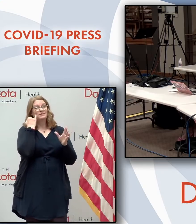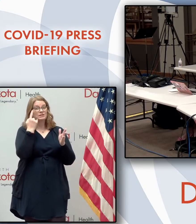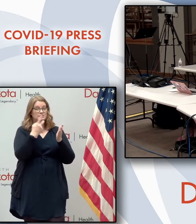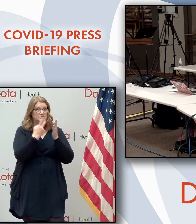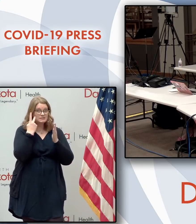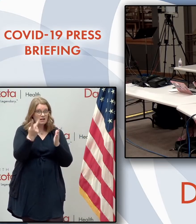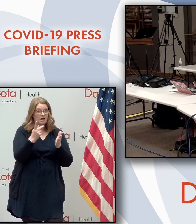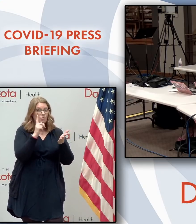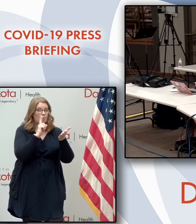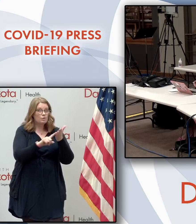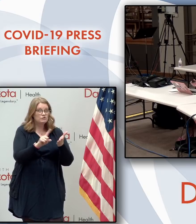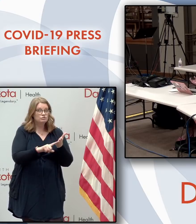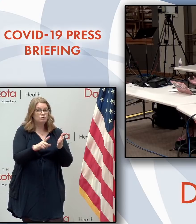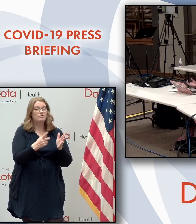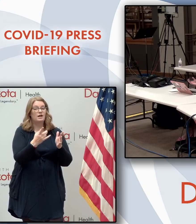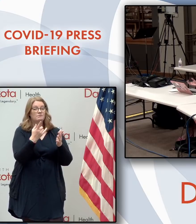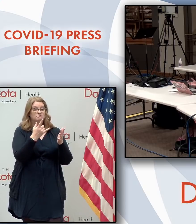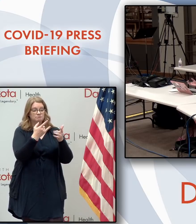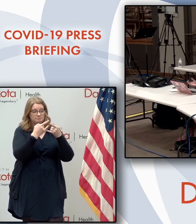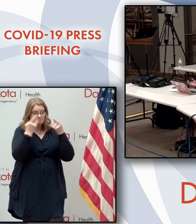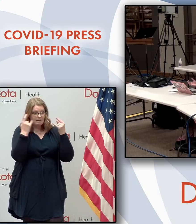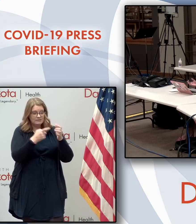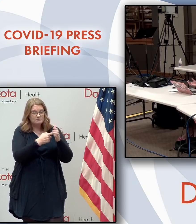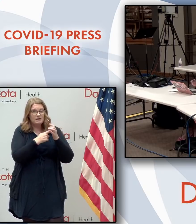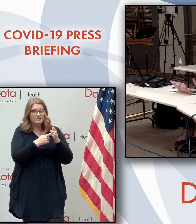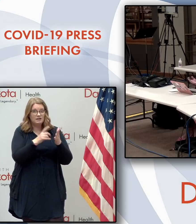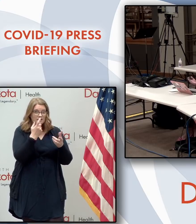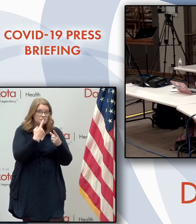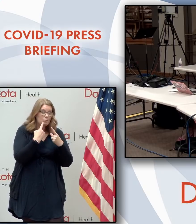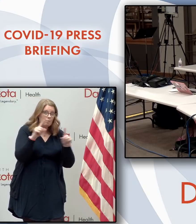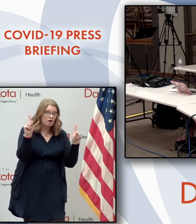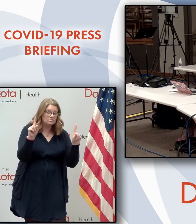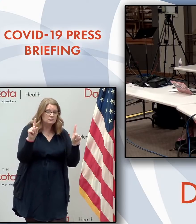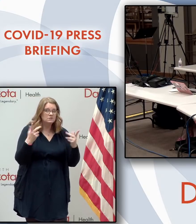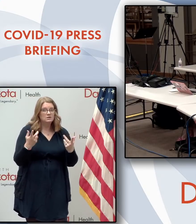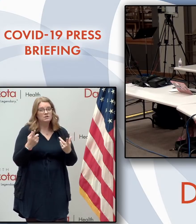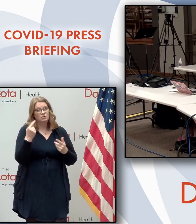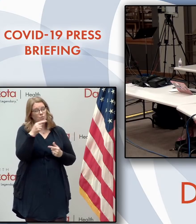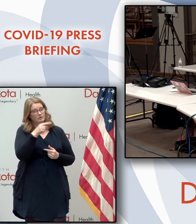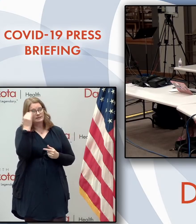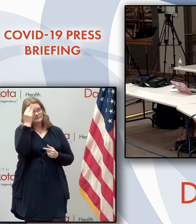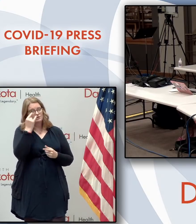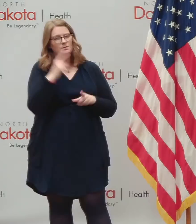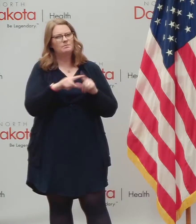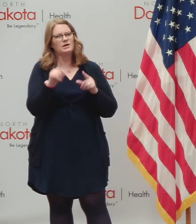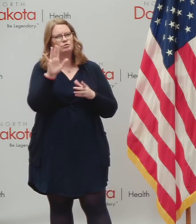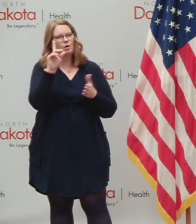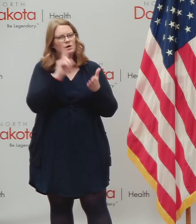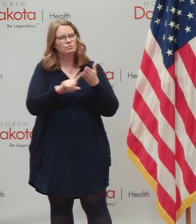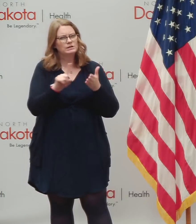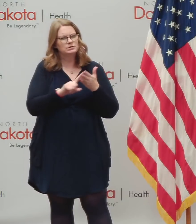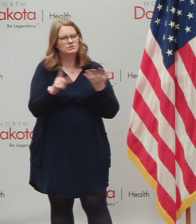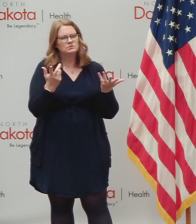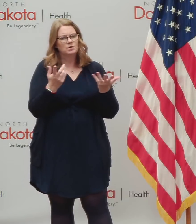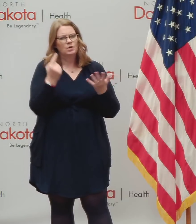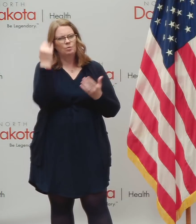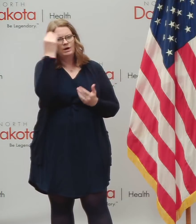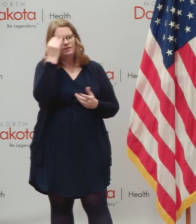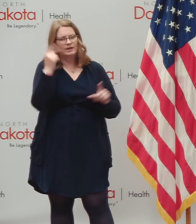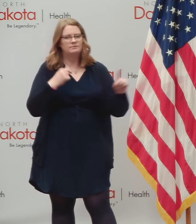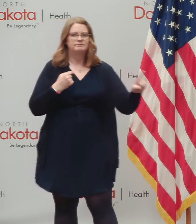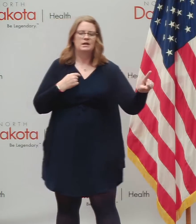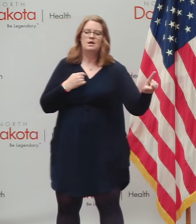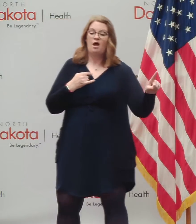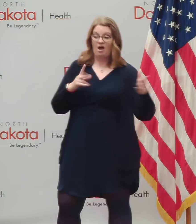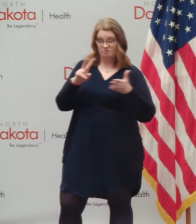showing that mask mandates work, it could be a consideration. So what do you think about that study? Well, I've looked at studies like these, Maddie, and I've looked